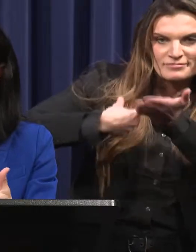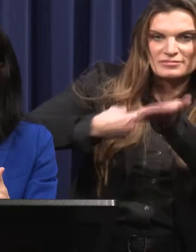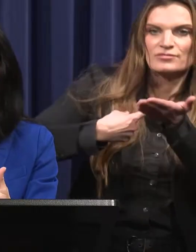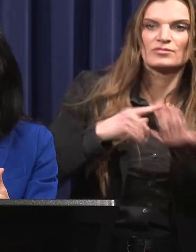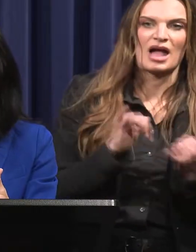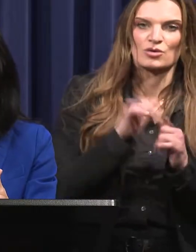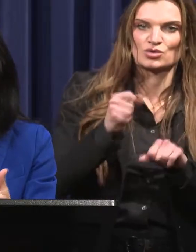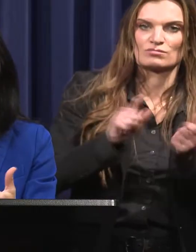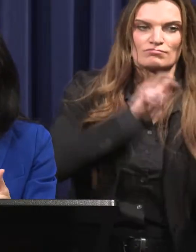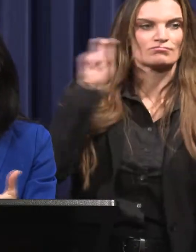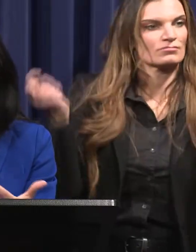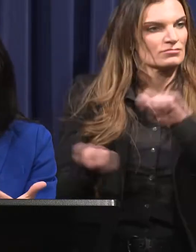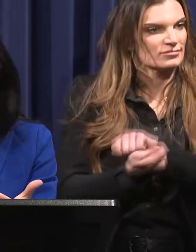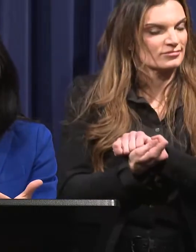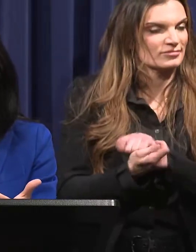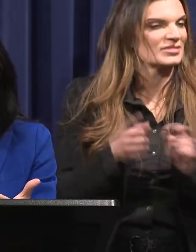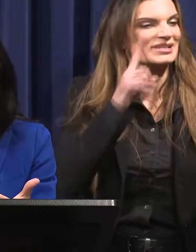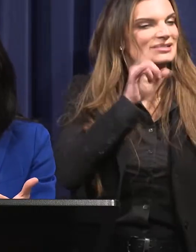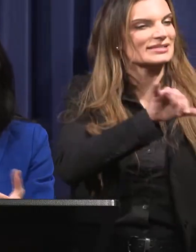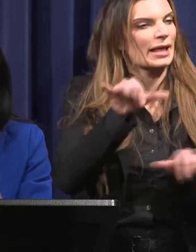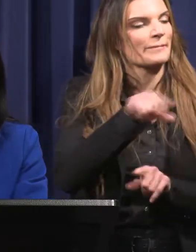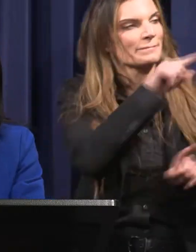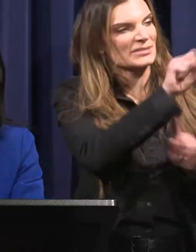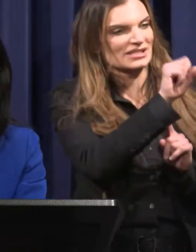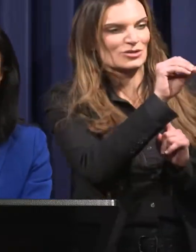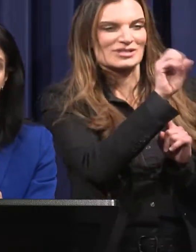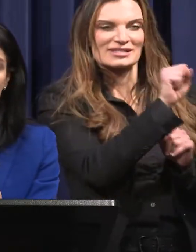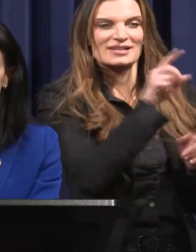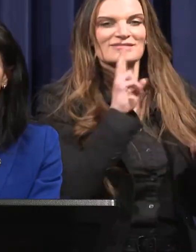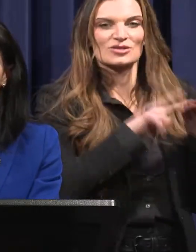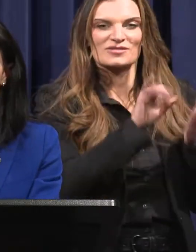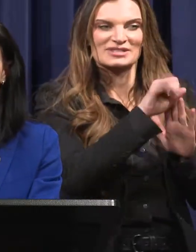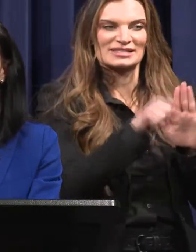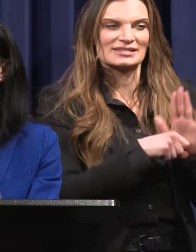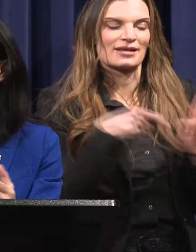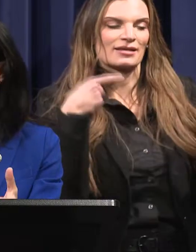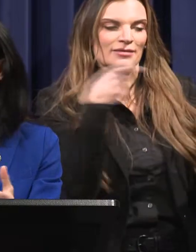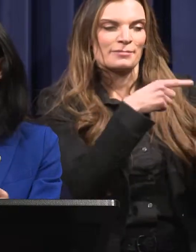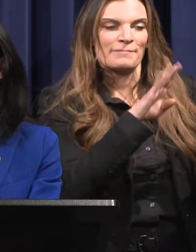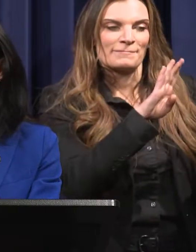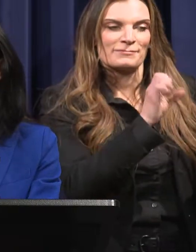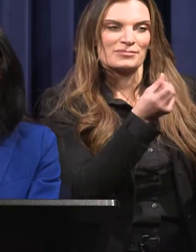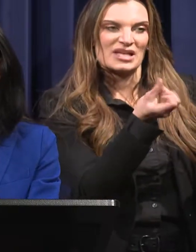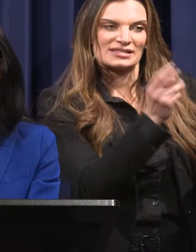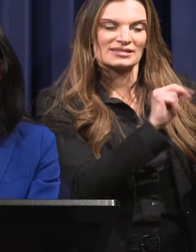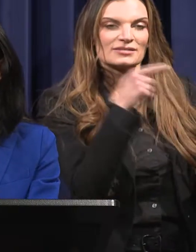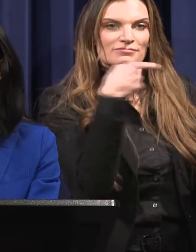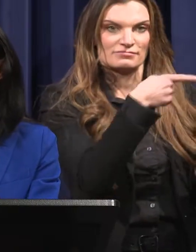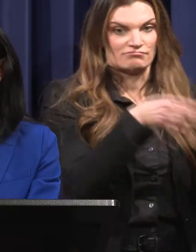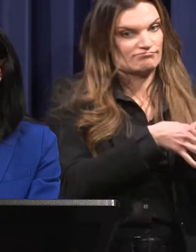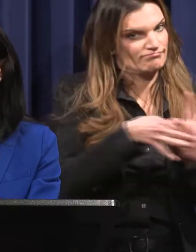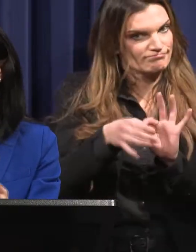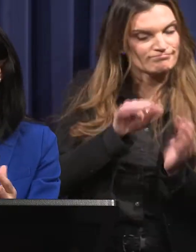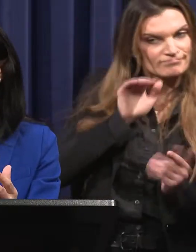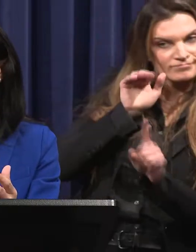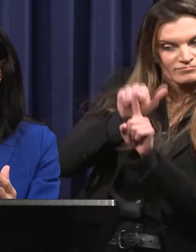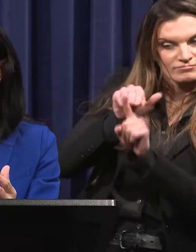help provide whatever information we can. Same thing with the Secretary of State. You can ask Secretary Benson. She's been working with the legislature too.